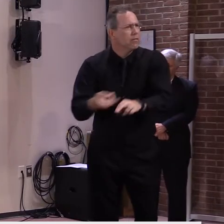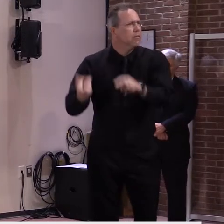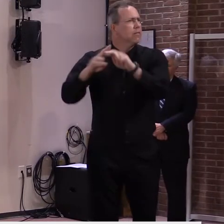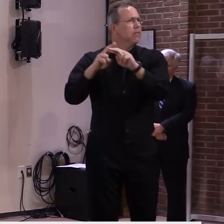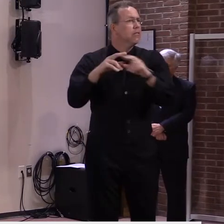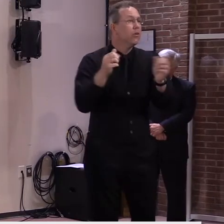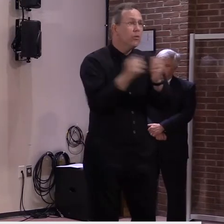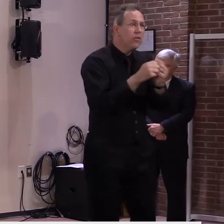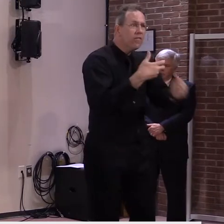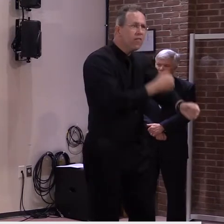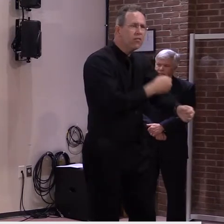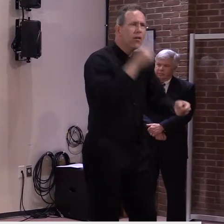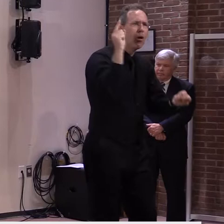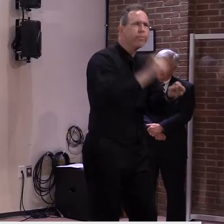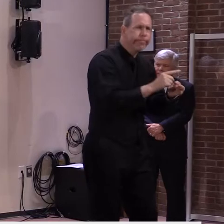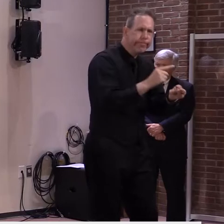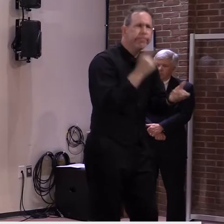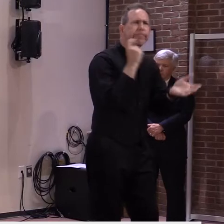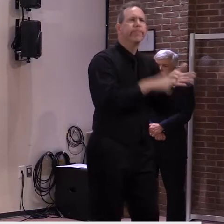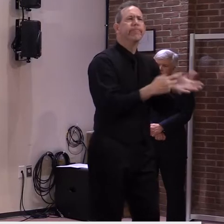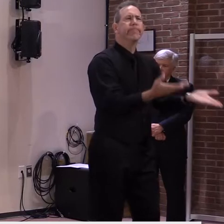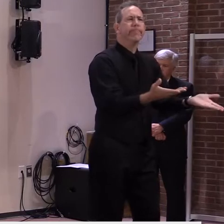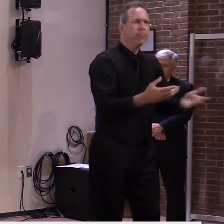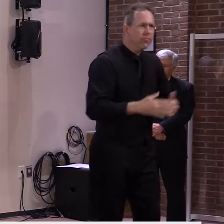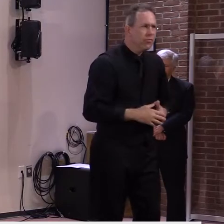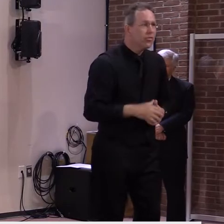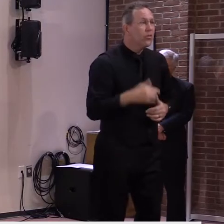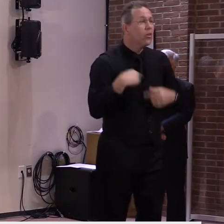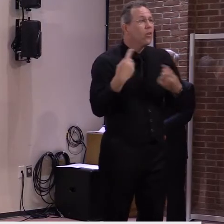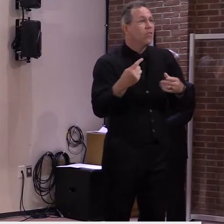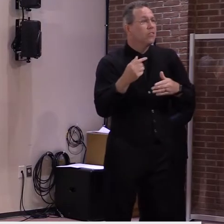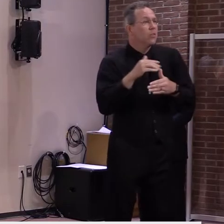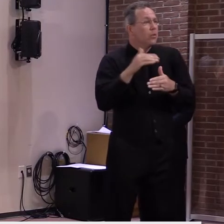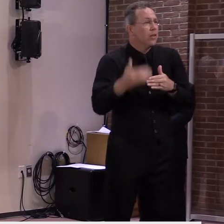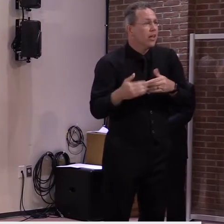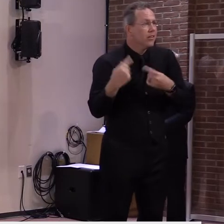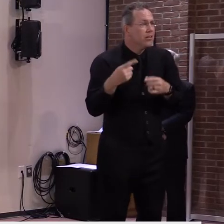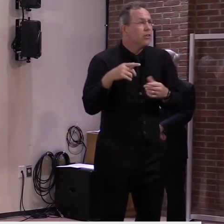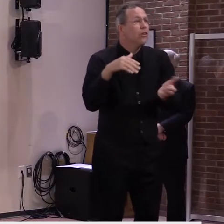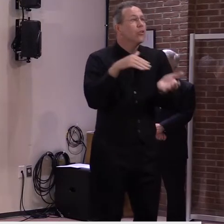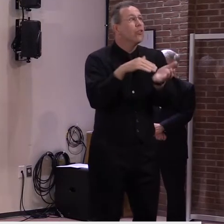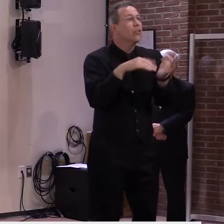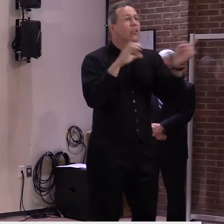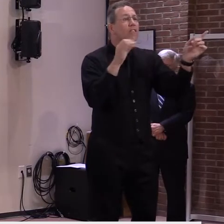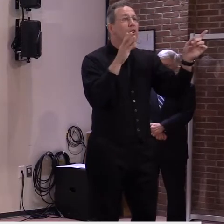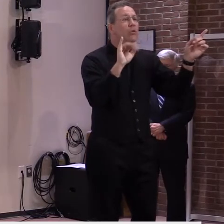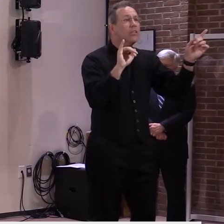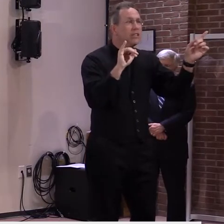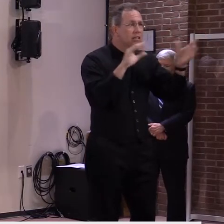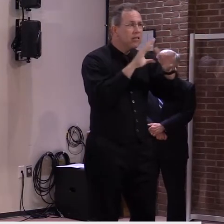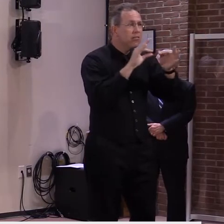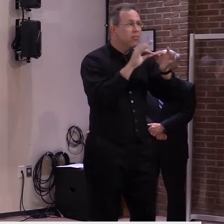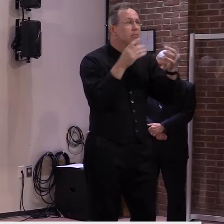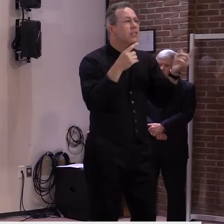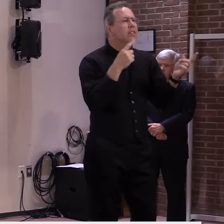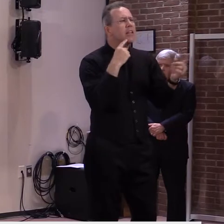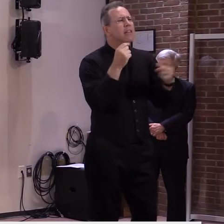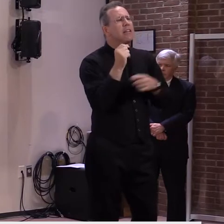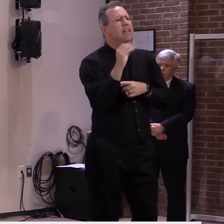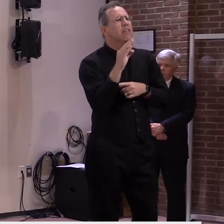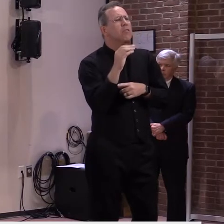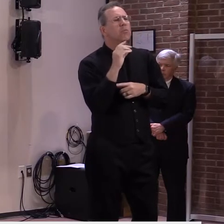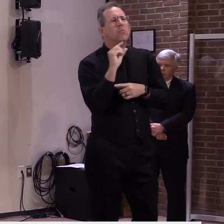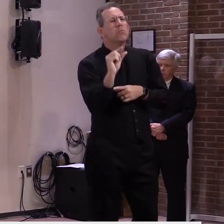weekend, Dr. Fauci said, even in the unlikely event that you still test positive after being vaccinated,